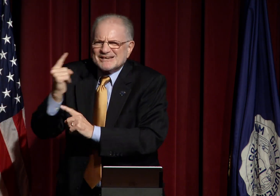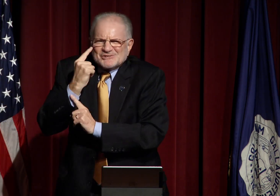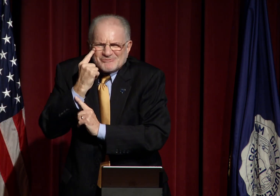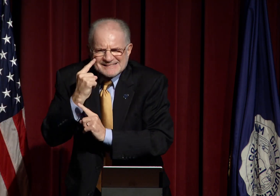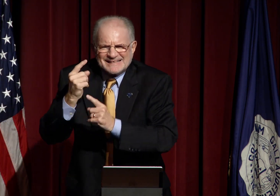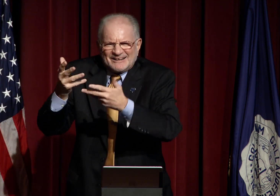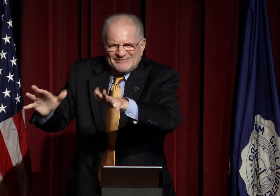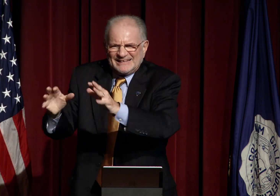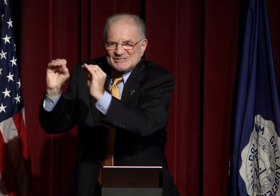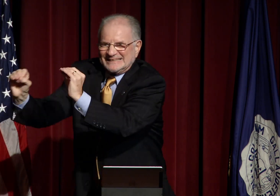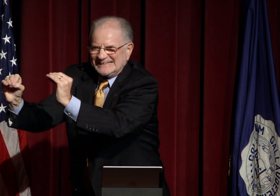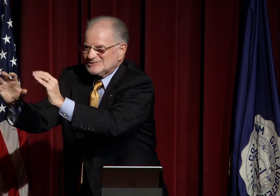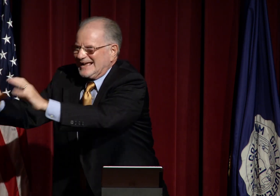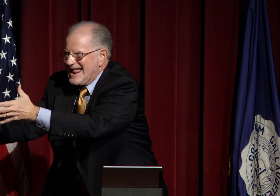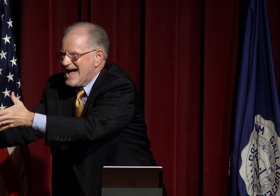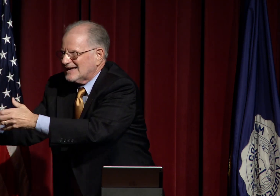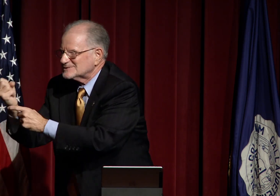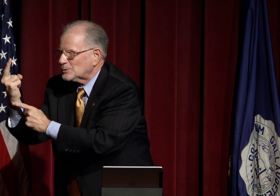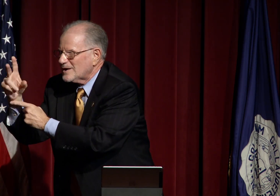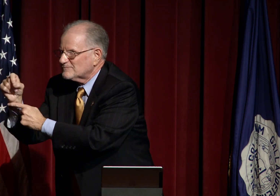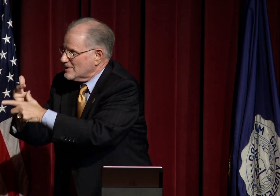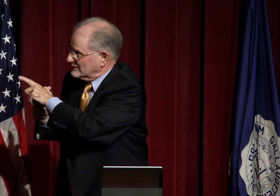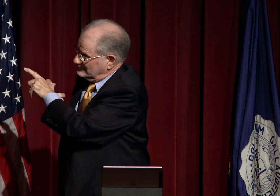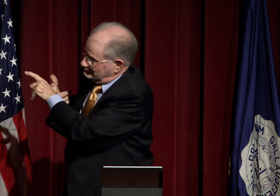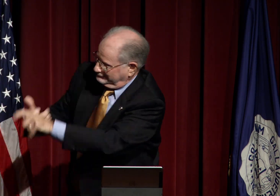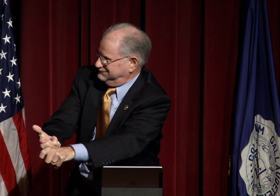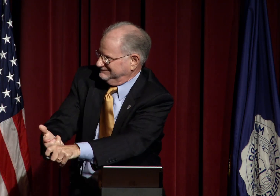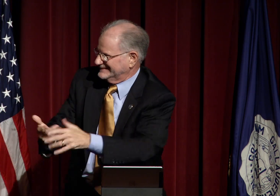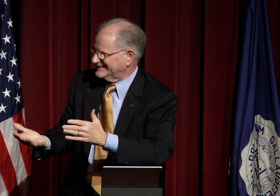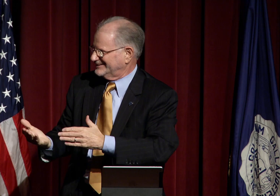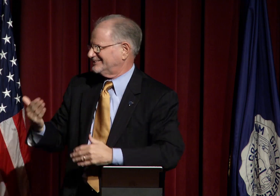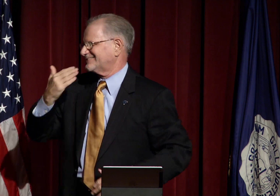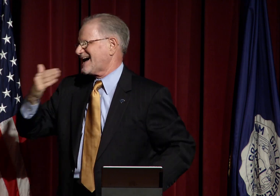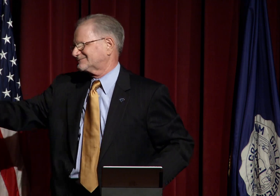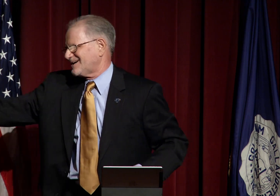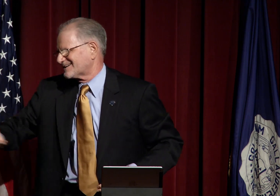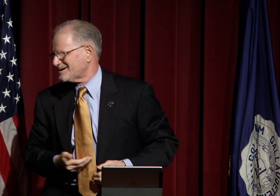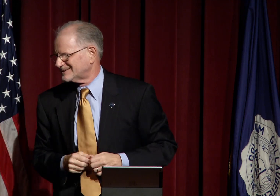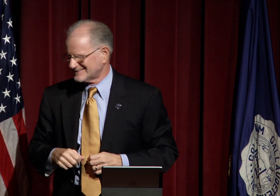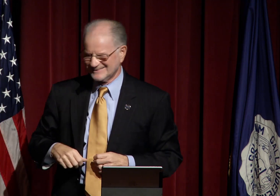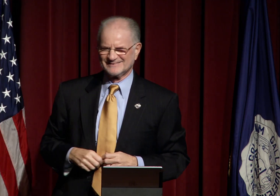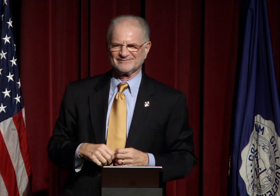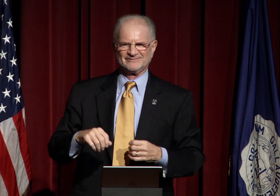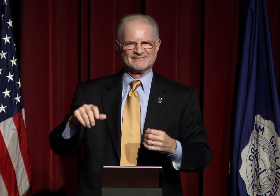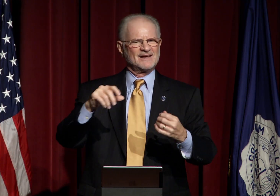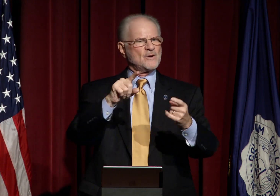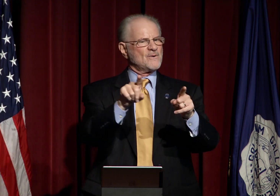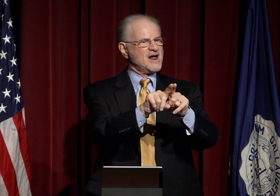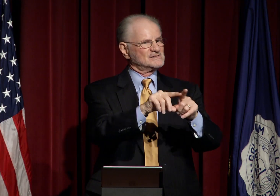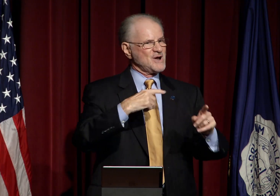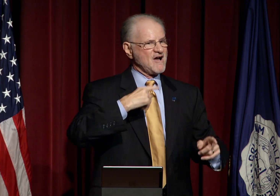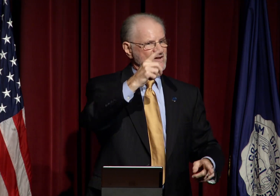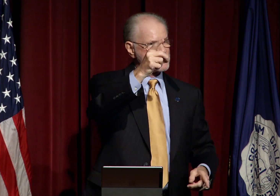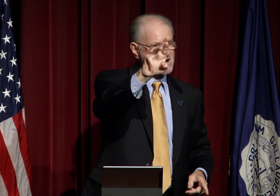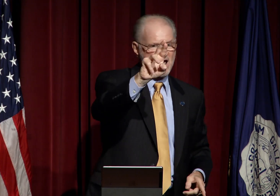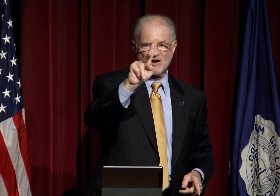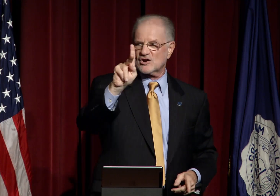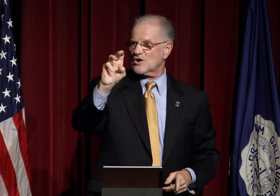recognized? She's just finished a class just moments before this and rushed over to join us. Thank you, Kubi.